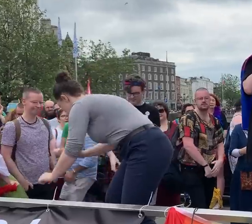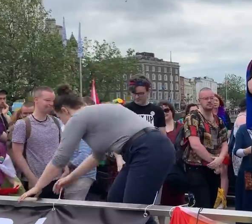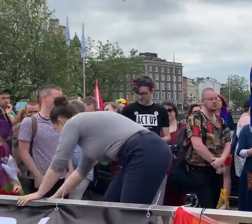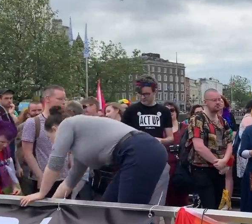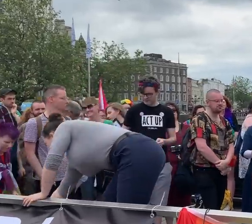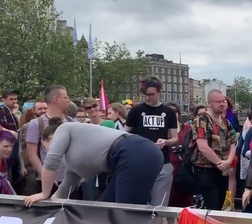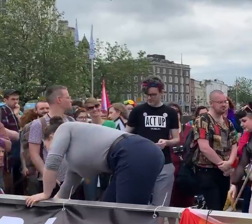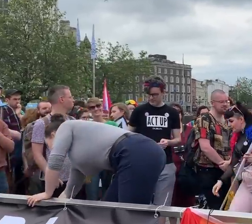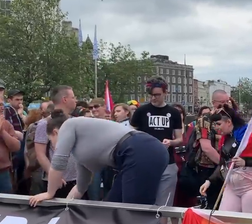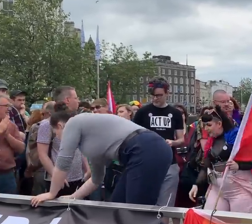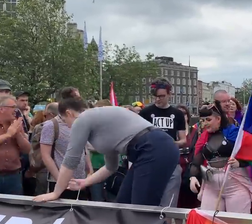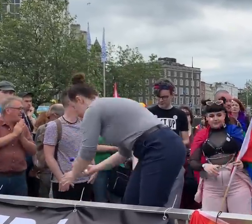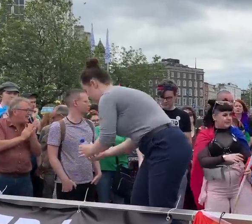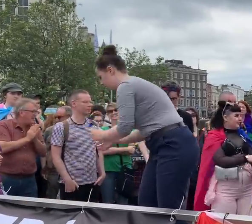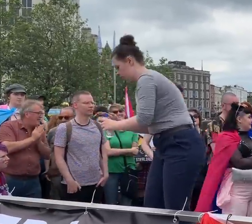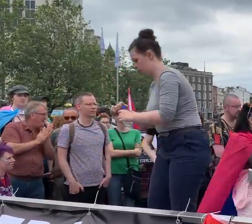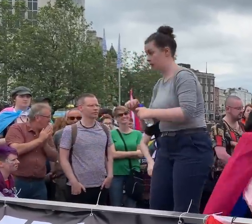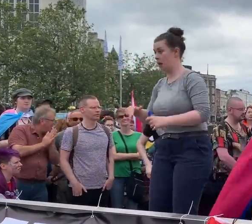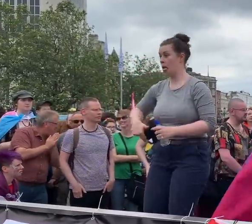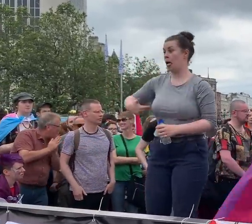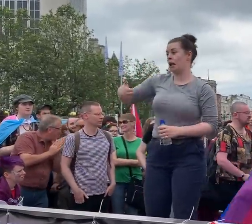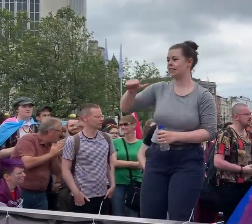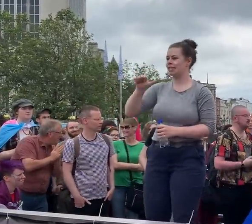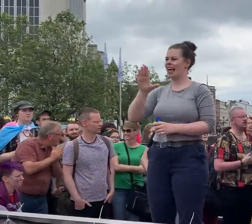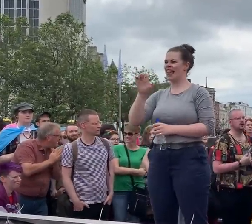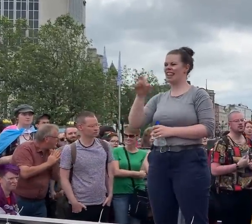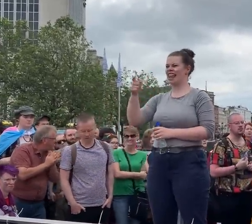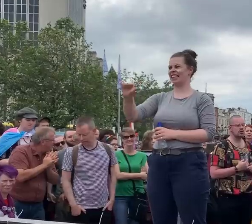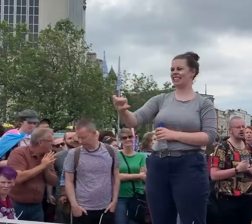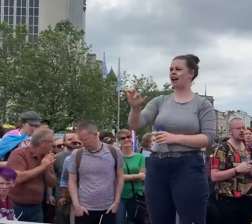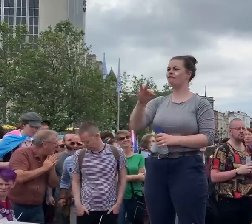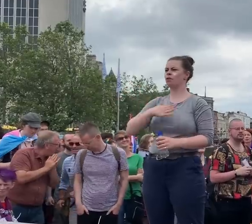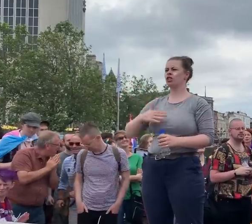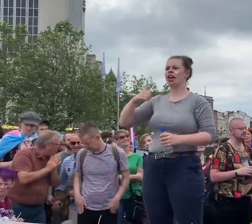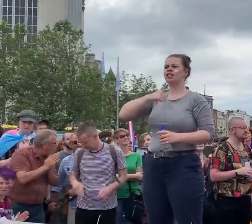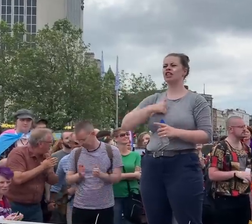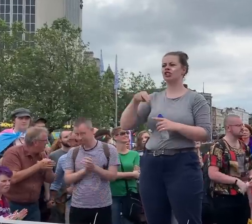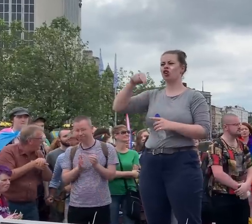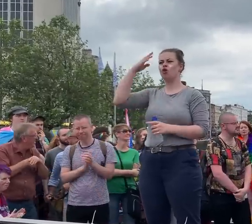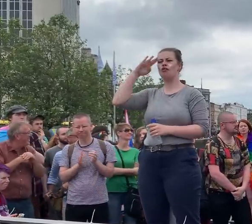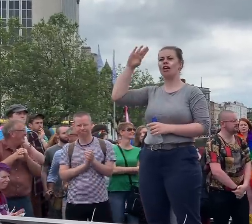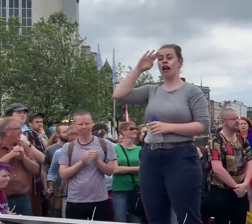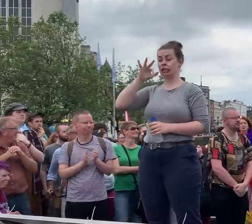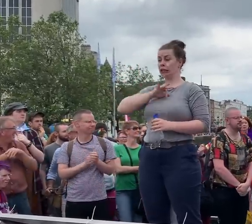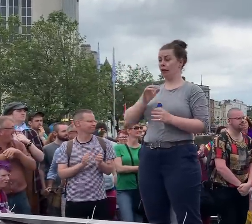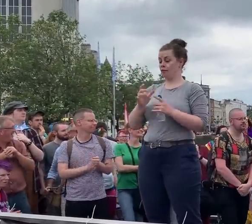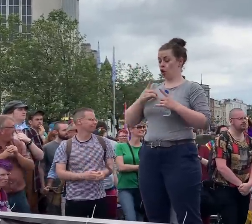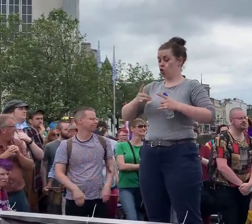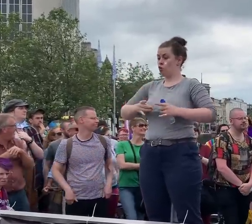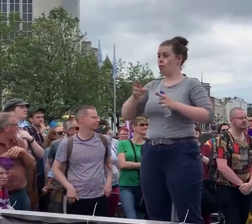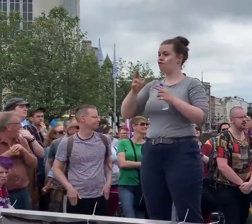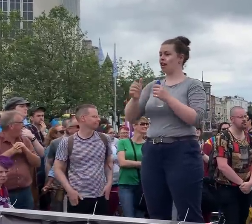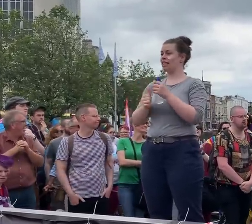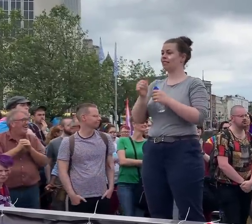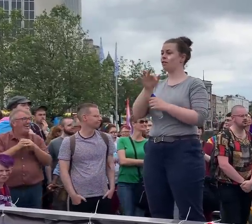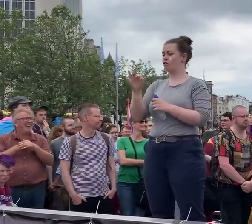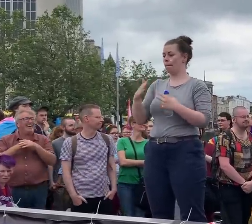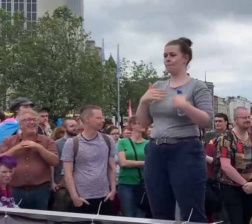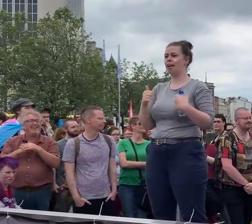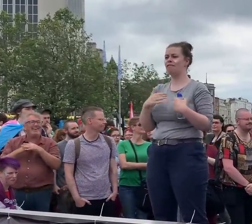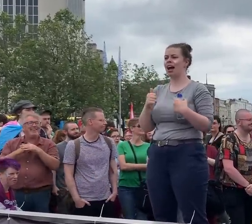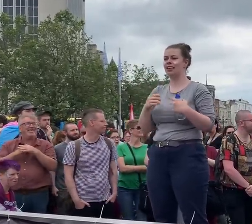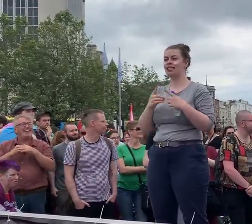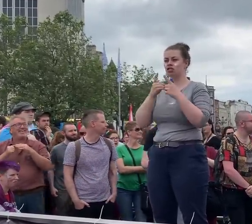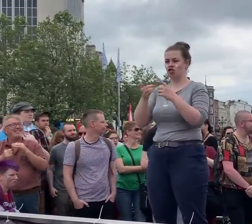Next up, we have Alexa from Transgender NI. Alexa Moore is a human rights activist based in Belfast and a director of